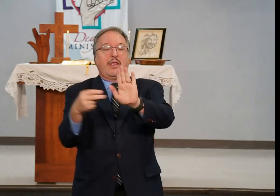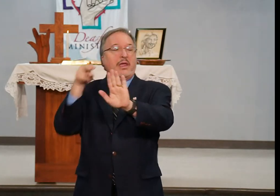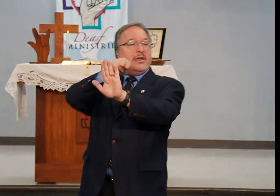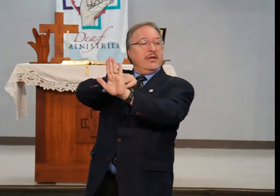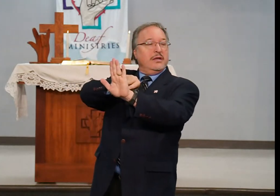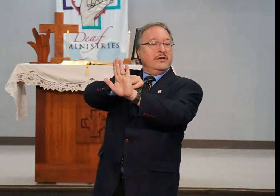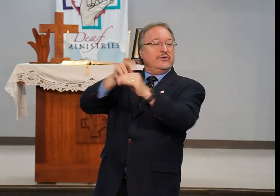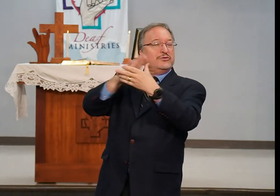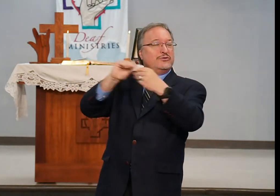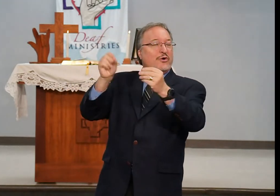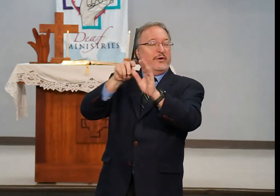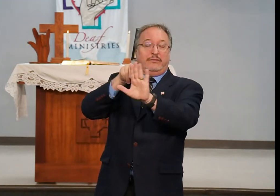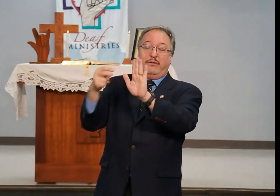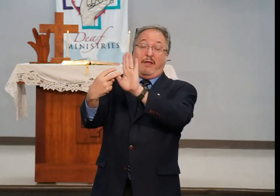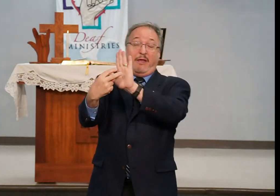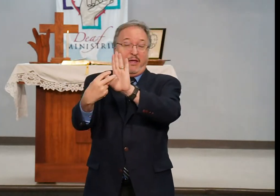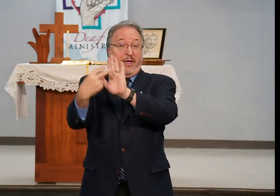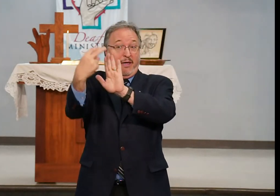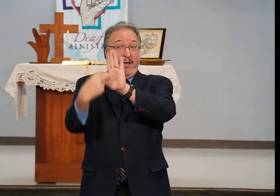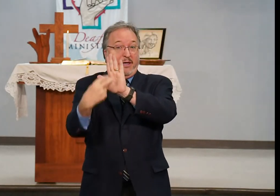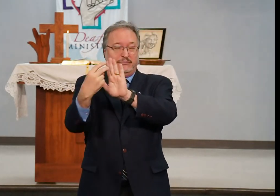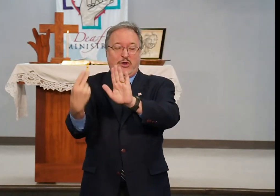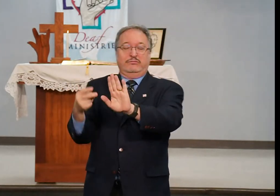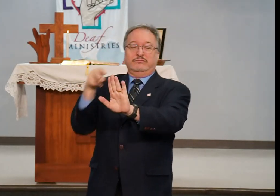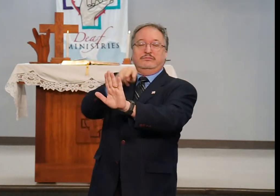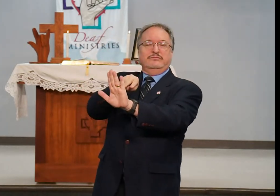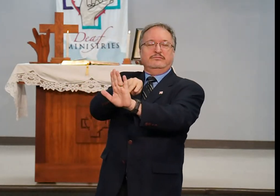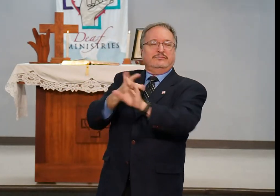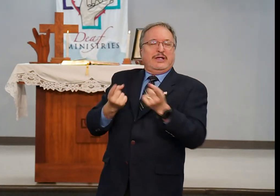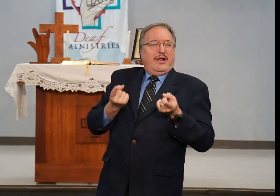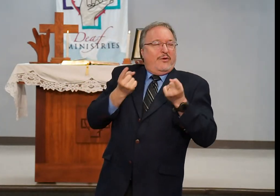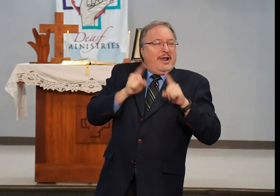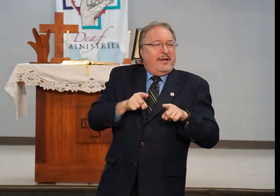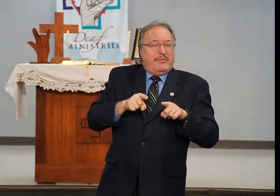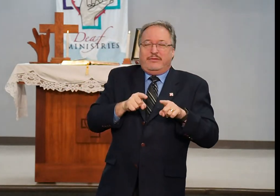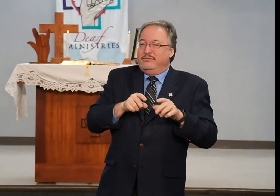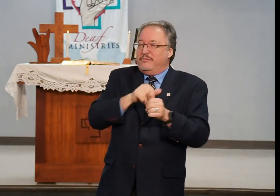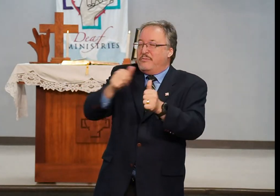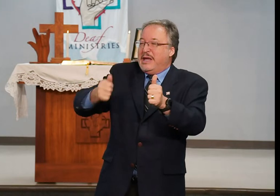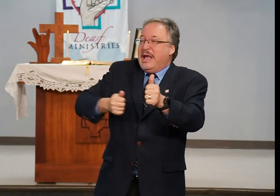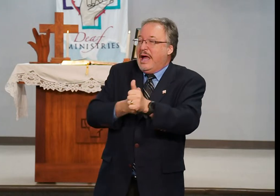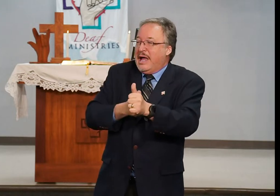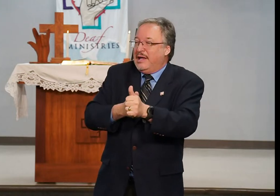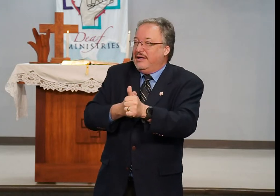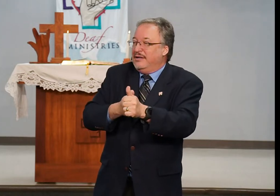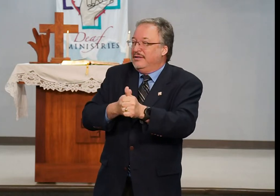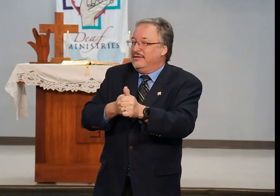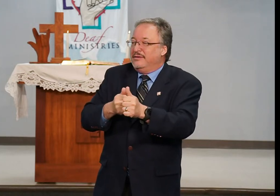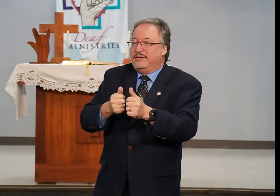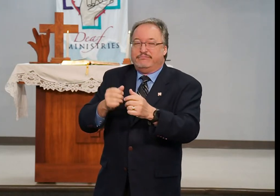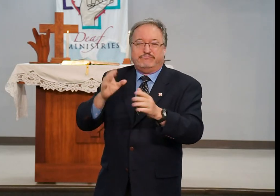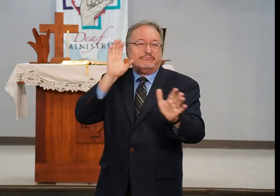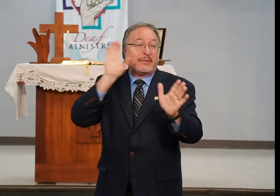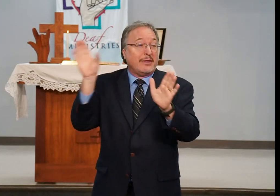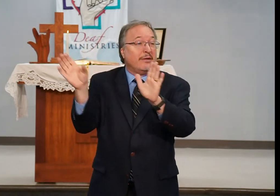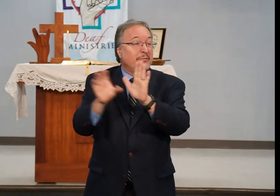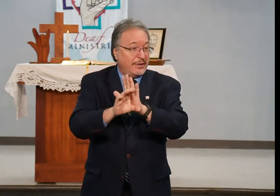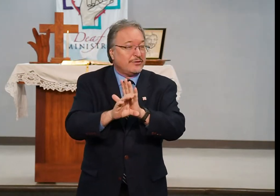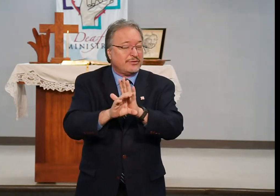story. Not necessarily the story you all know, but what may have happened behind the scenes that you